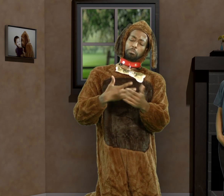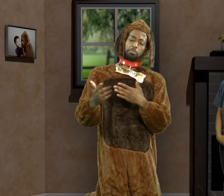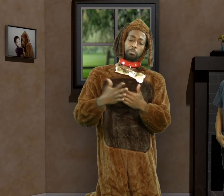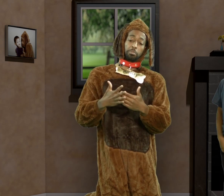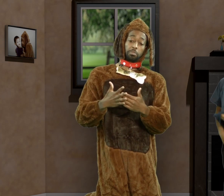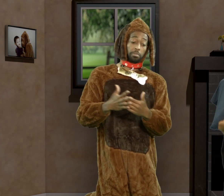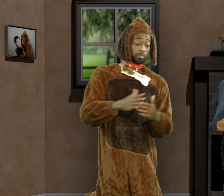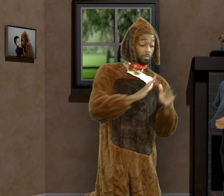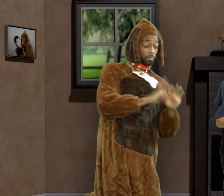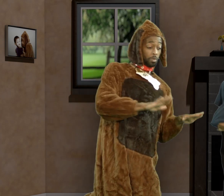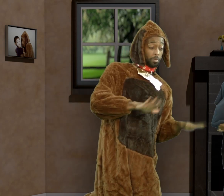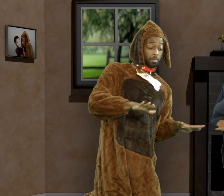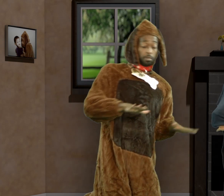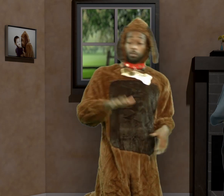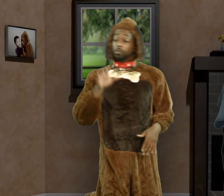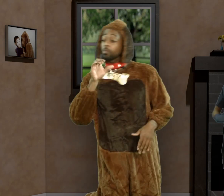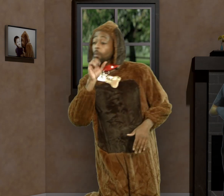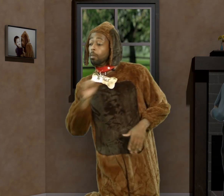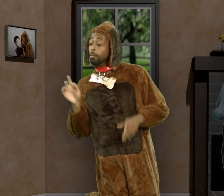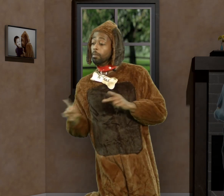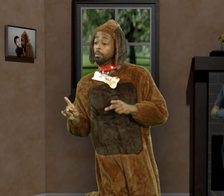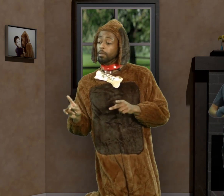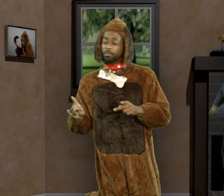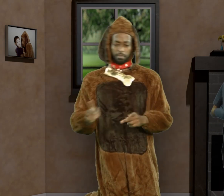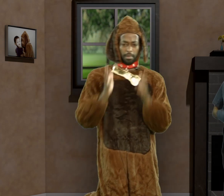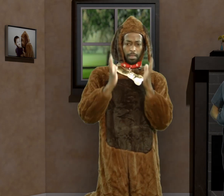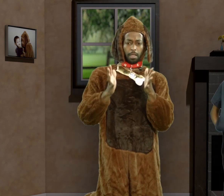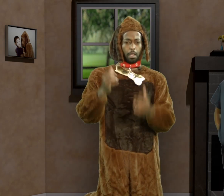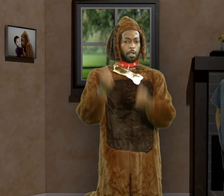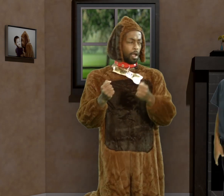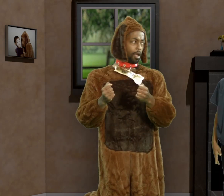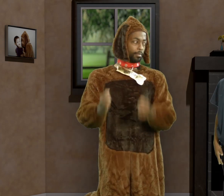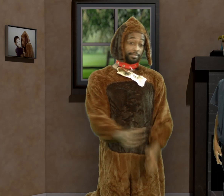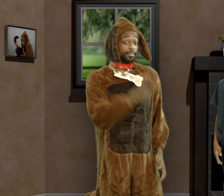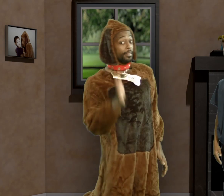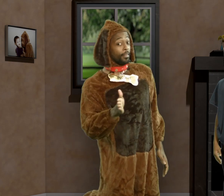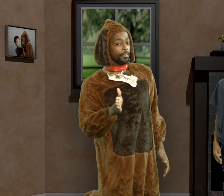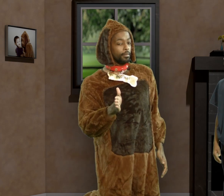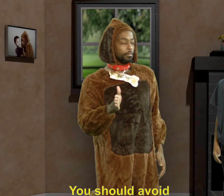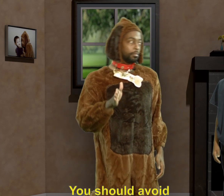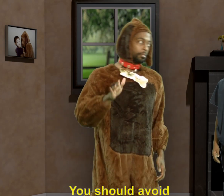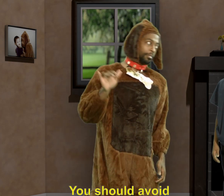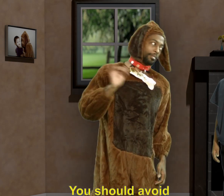So, never leave children, elderly people, or your pets. You should